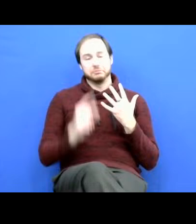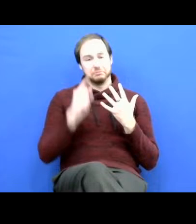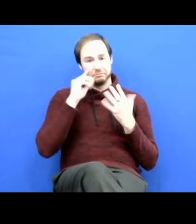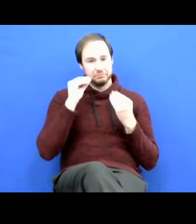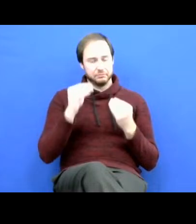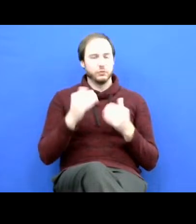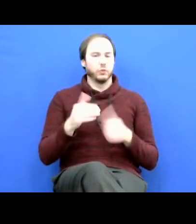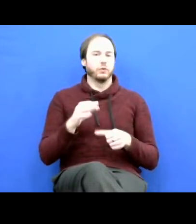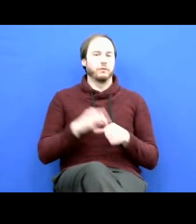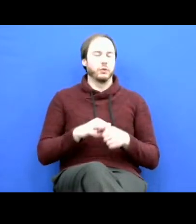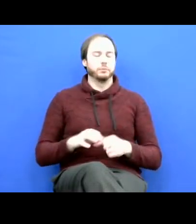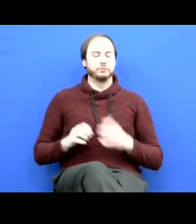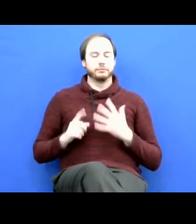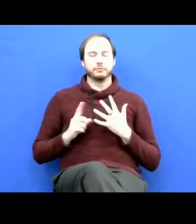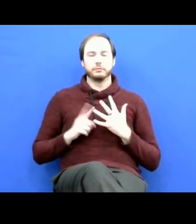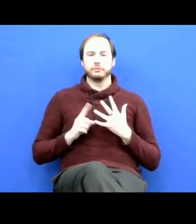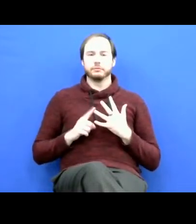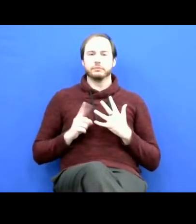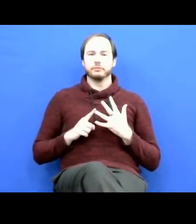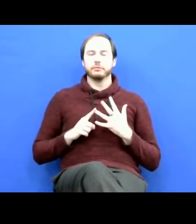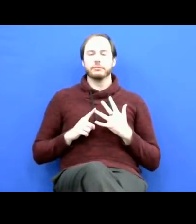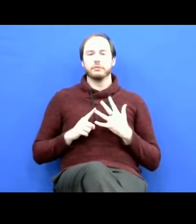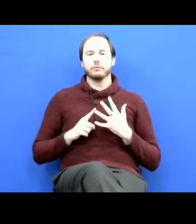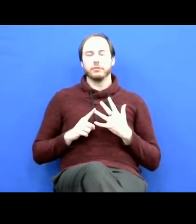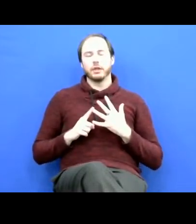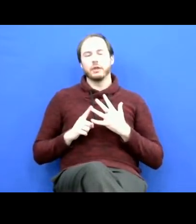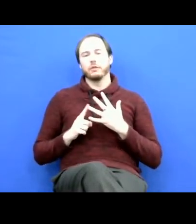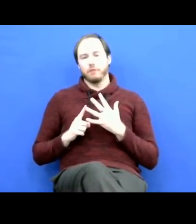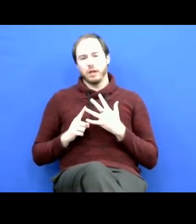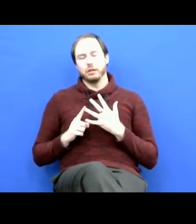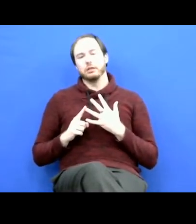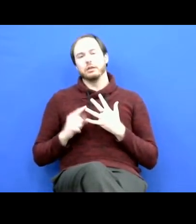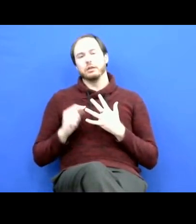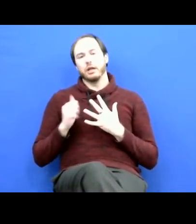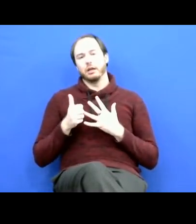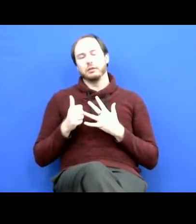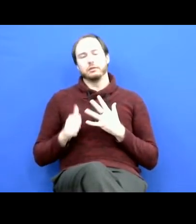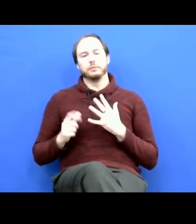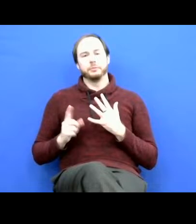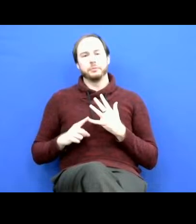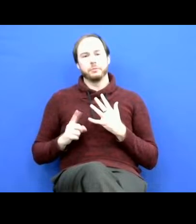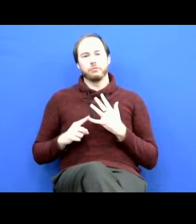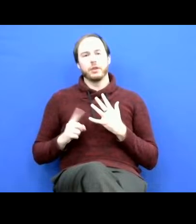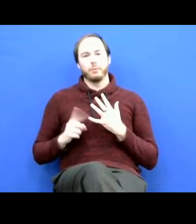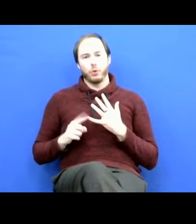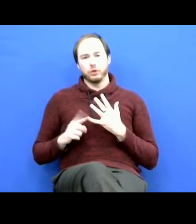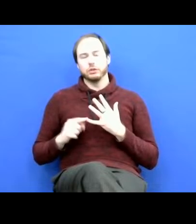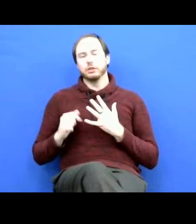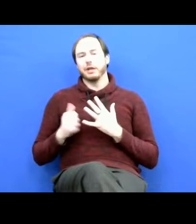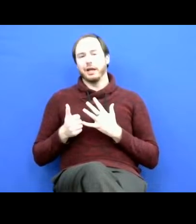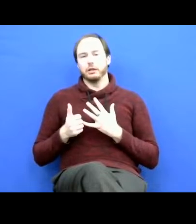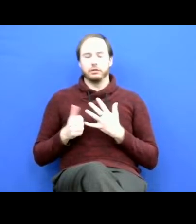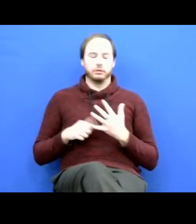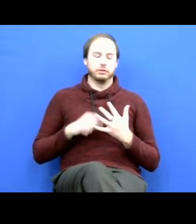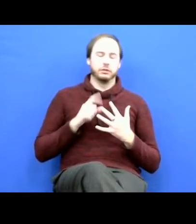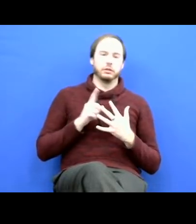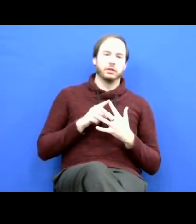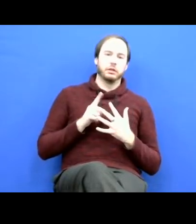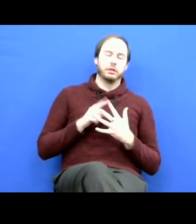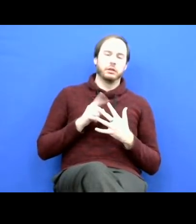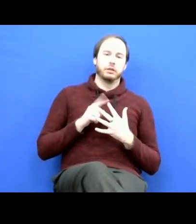Hearing and seeing none, please call the roll. Councilmember Safranik, Aye. Councilmember Bolsner,